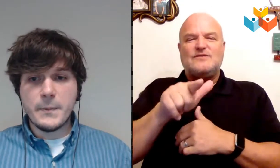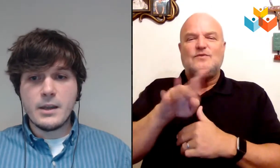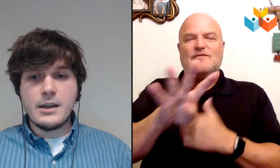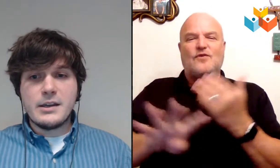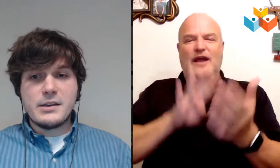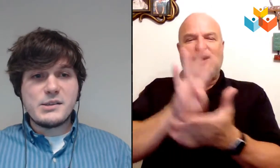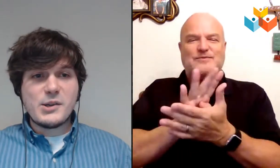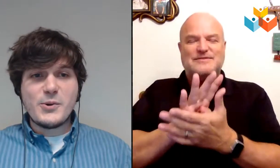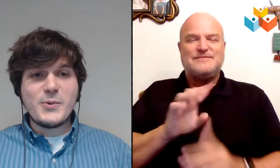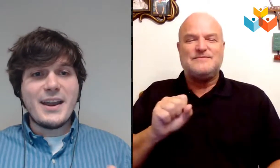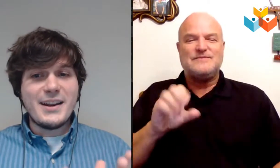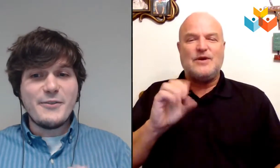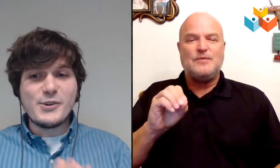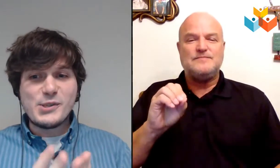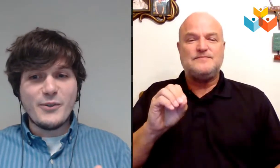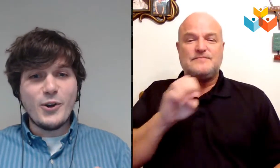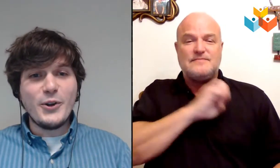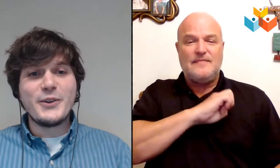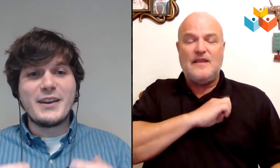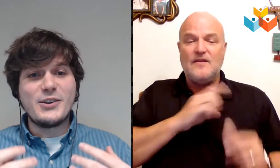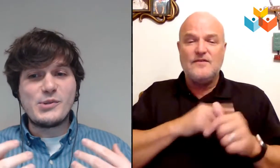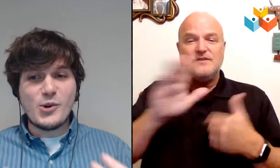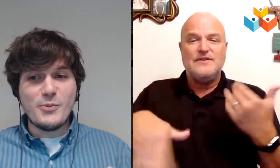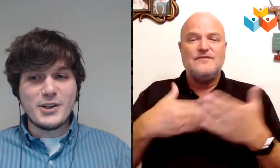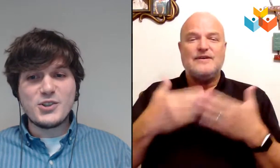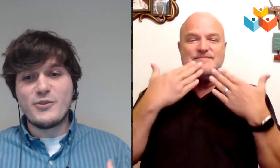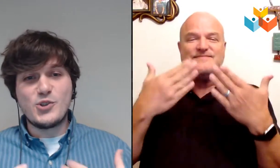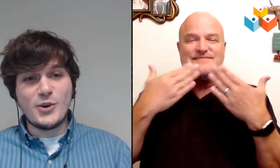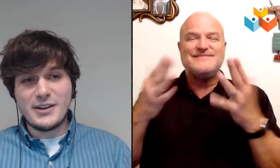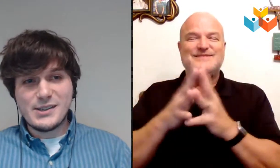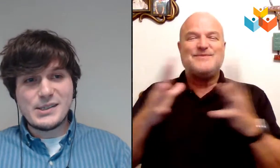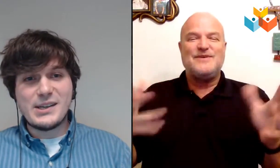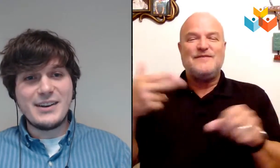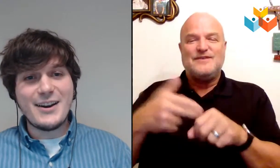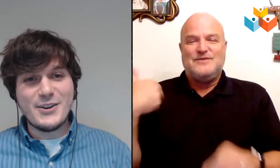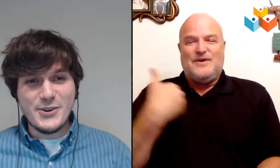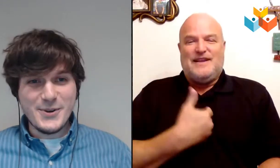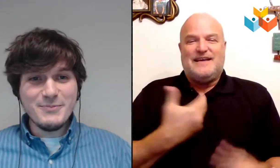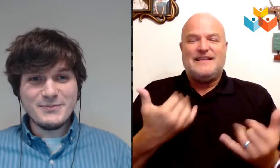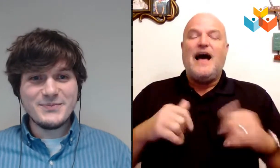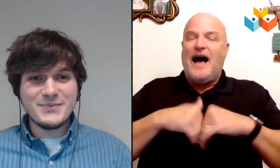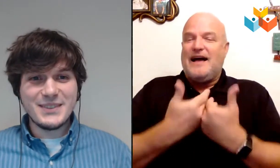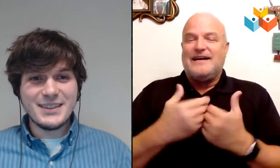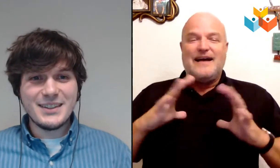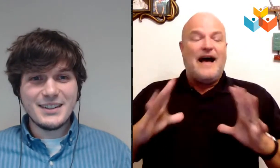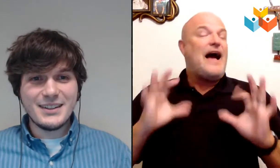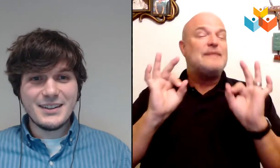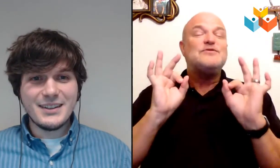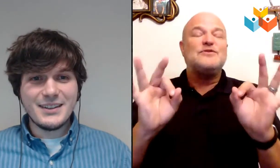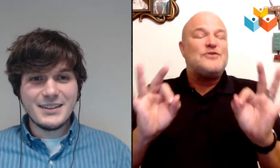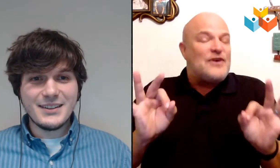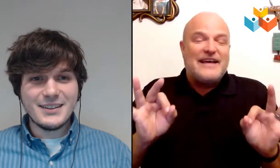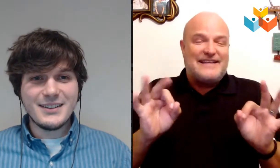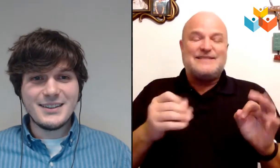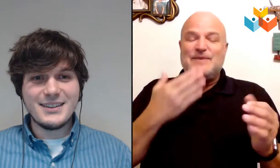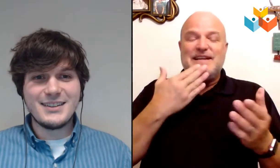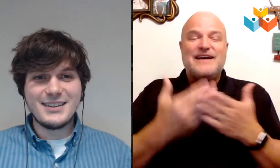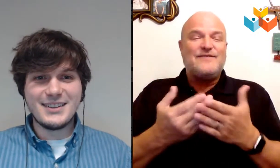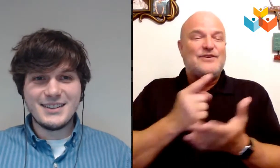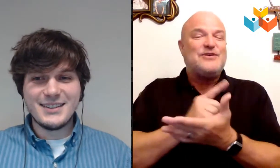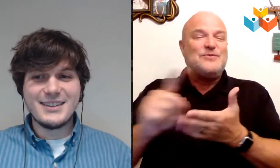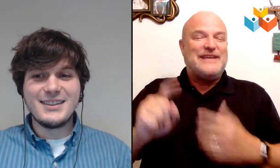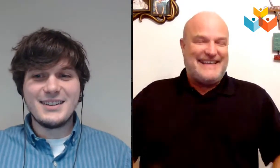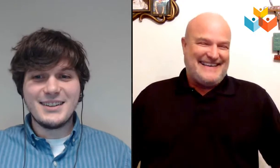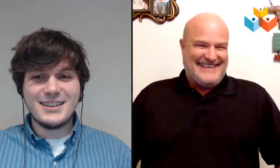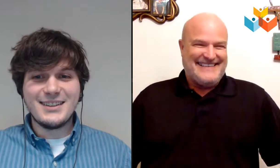hours. So Eddie, first of all, thank you so much for joining us this evening. How are you doing? I'm doing great. It's been